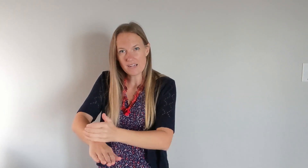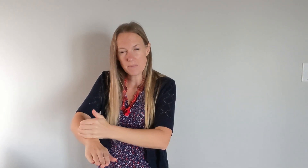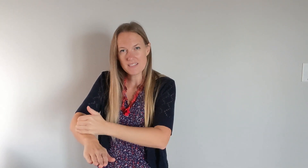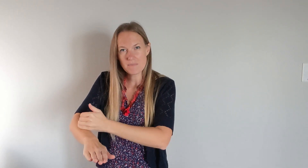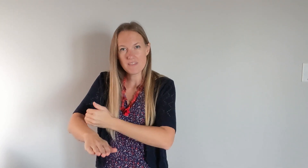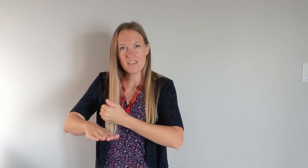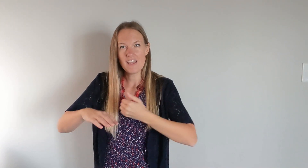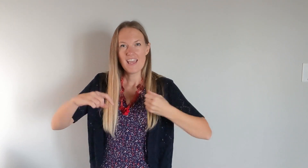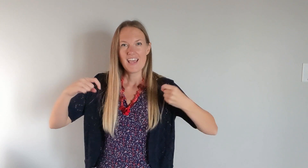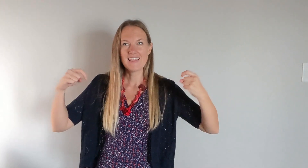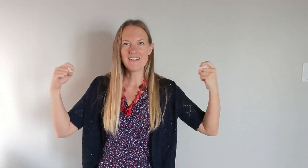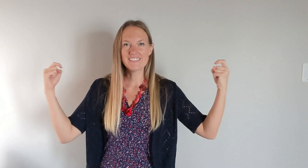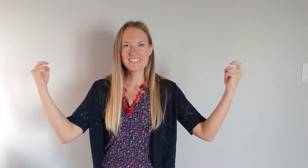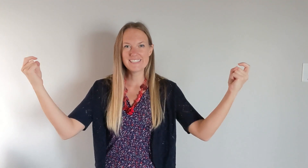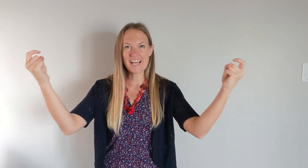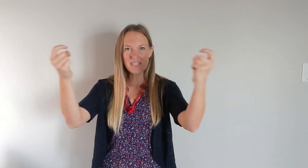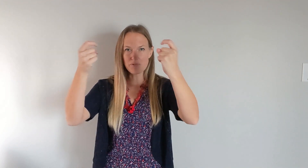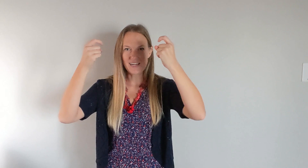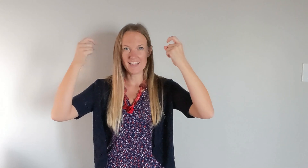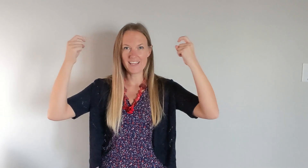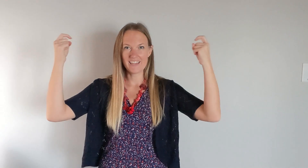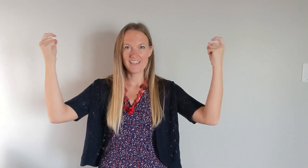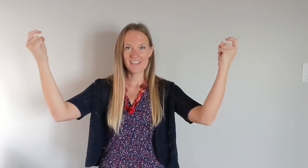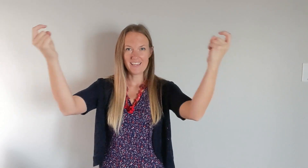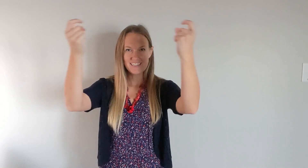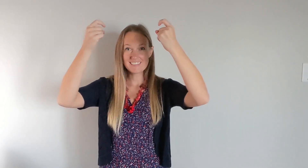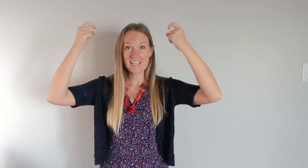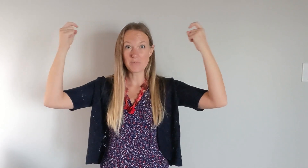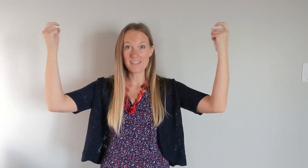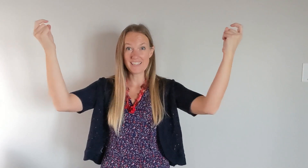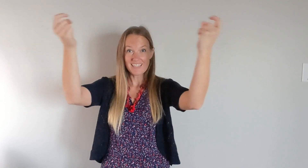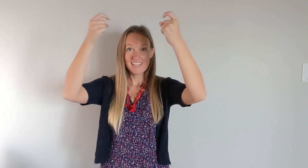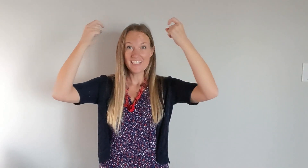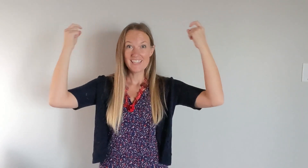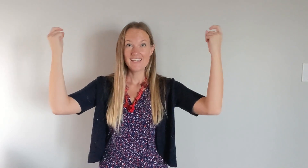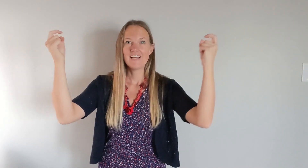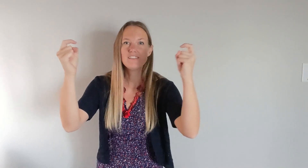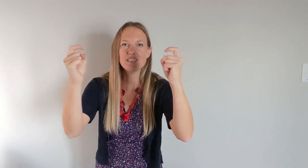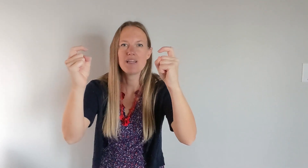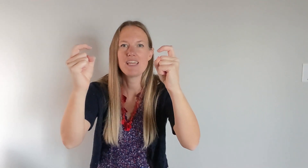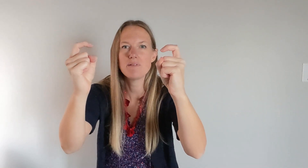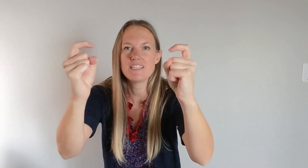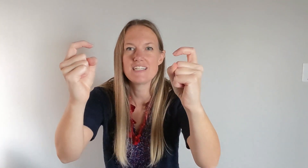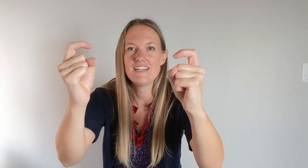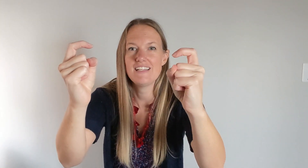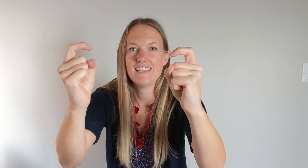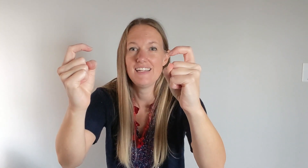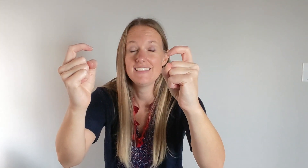cupping something, and then you're celebrating. Okay, celebrating. Now you'll see my hand position like that is like